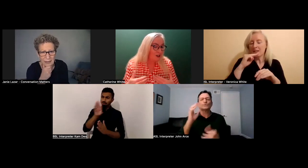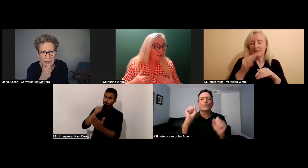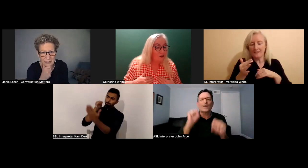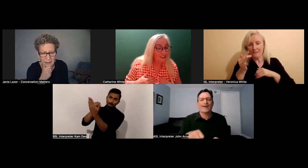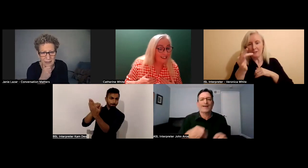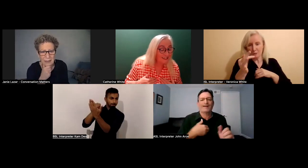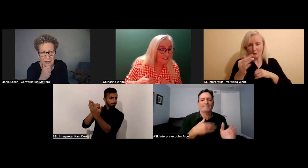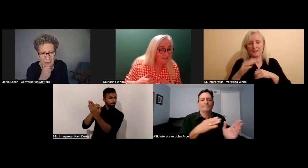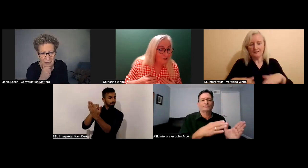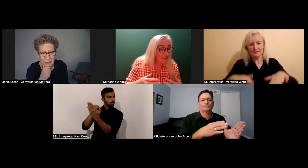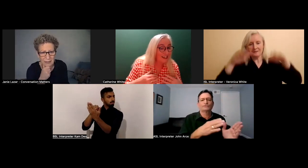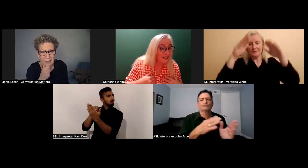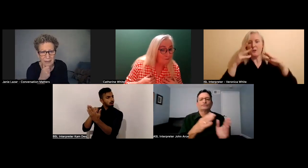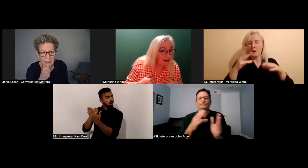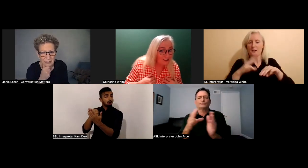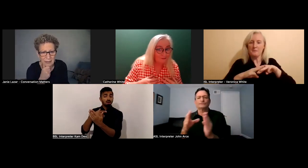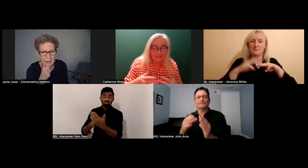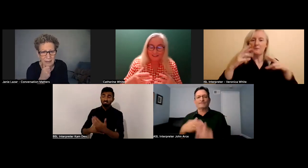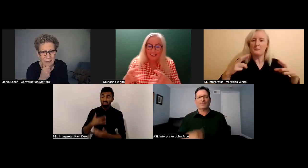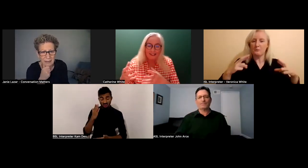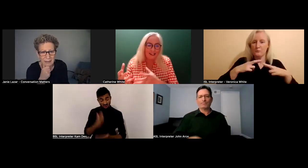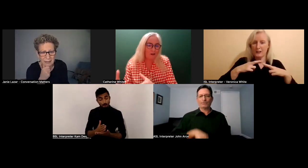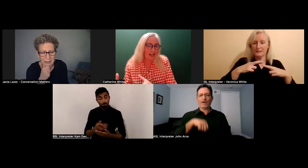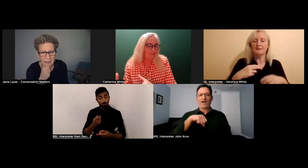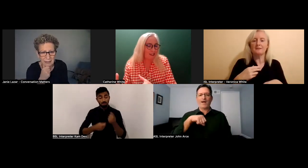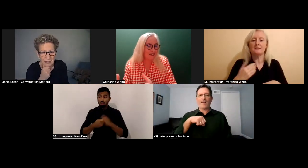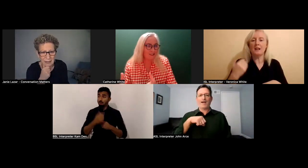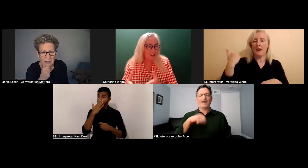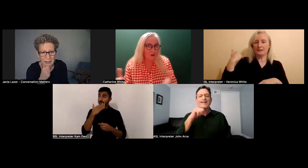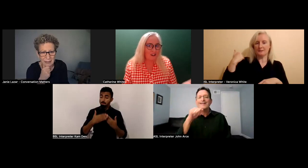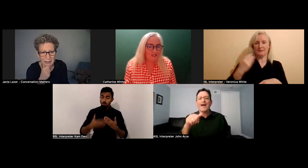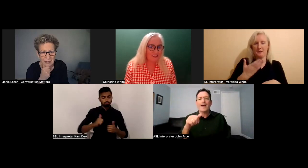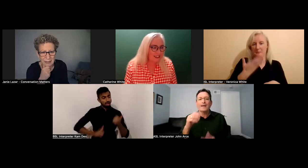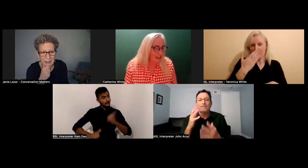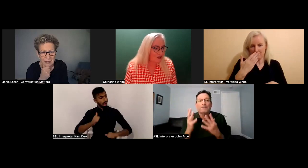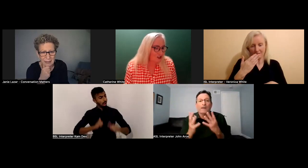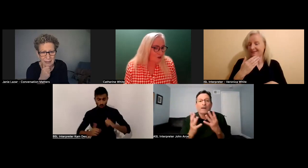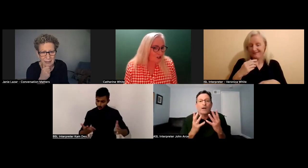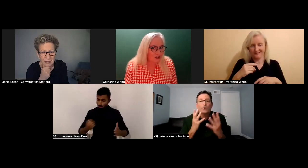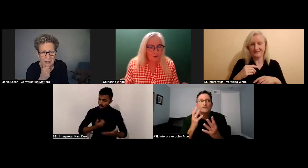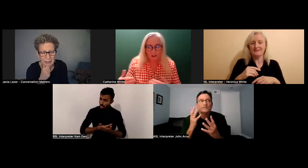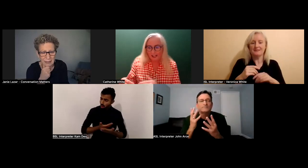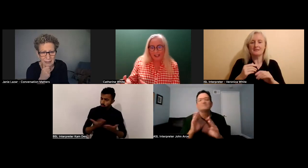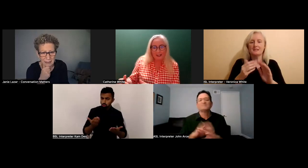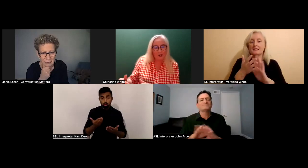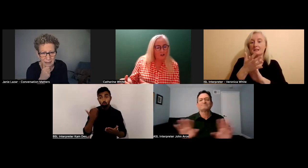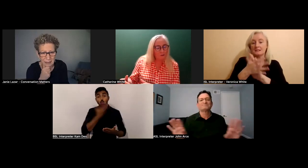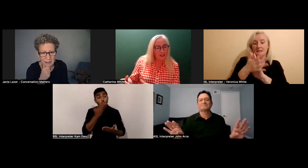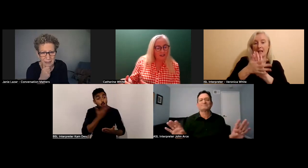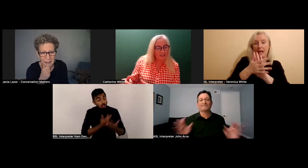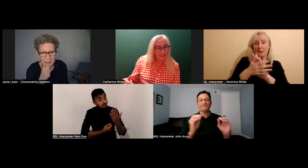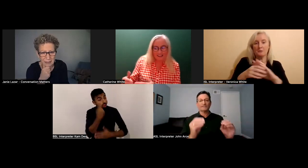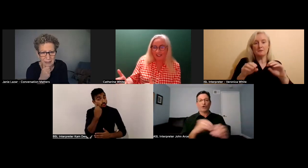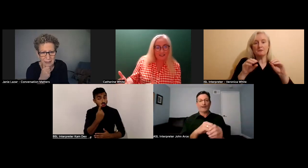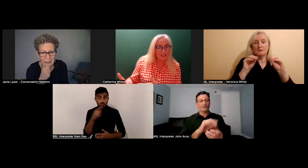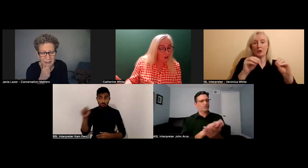pride rather than embarrassment. They will have that, you know, if sign language is taught in school, they're going to